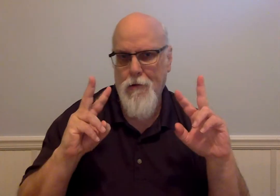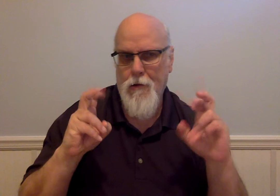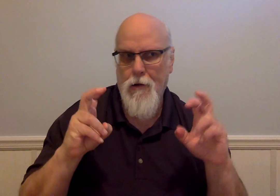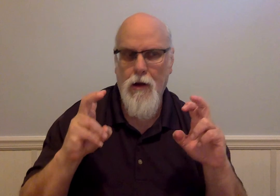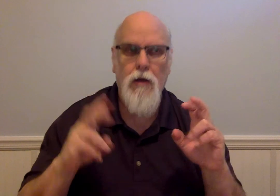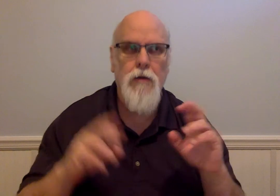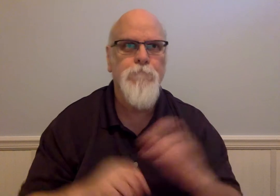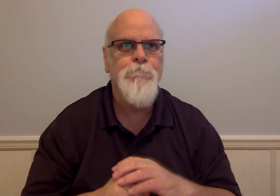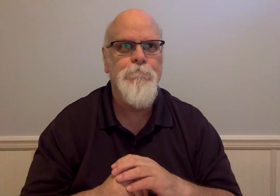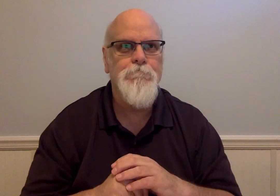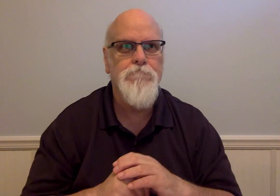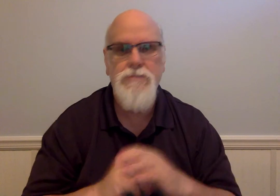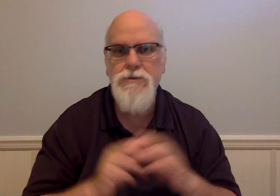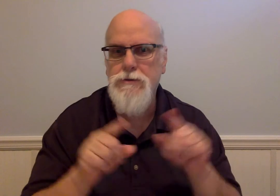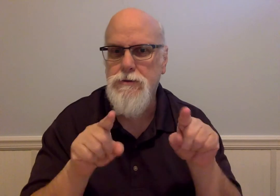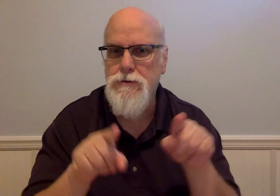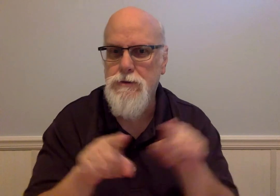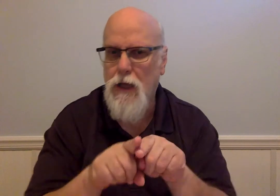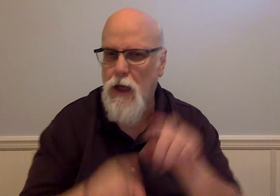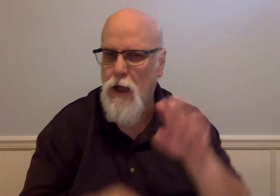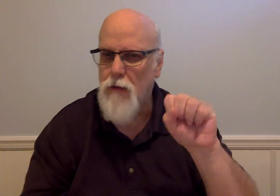So we've discussed about